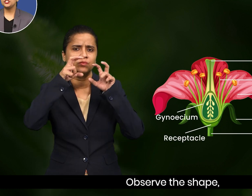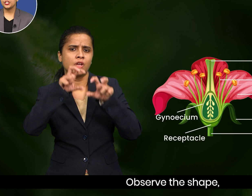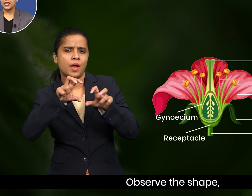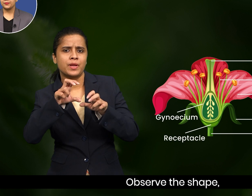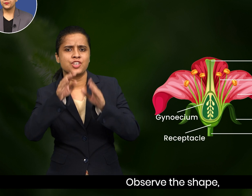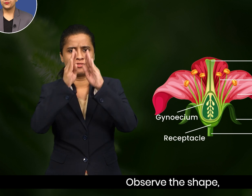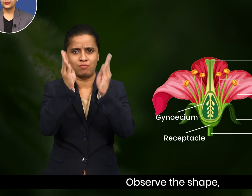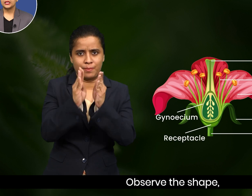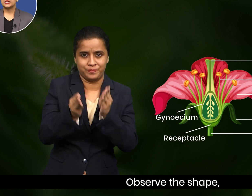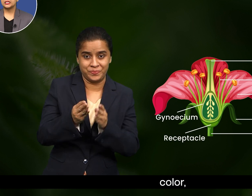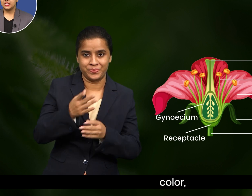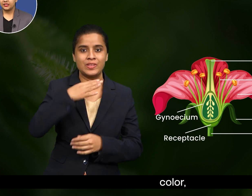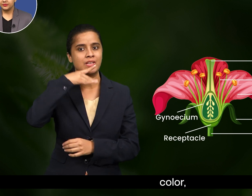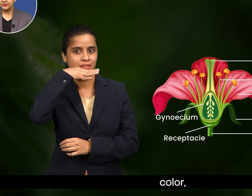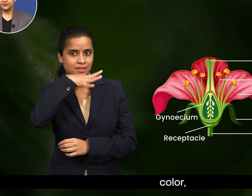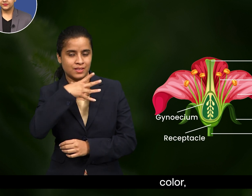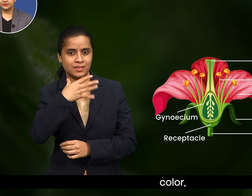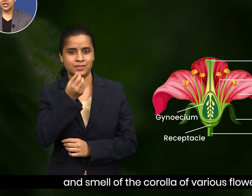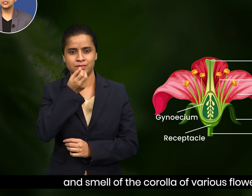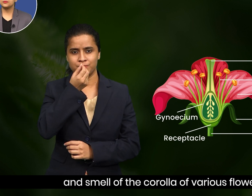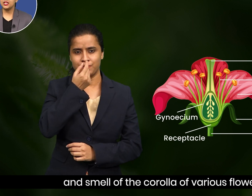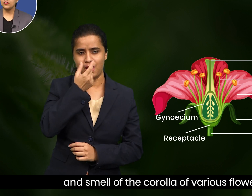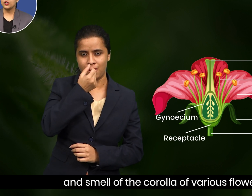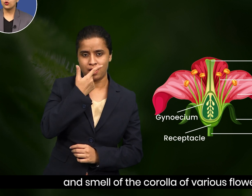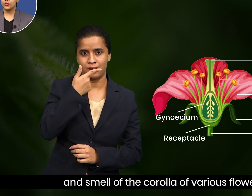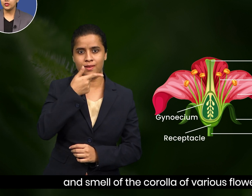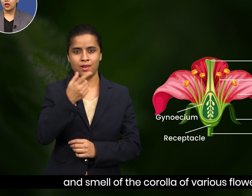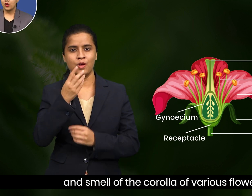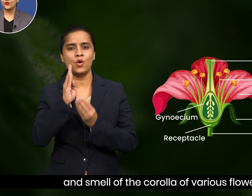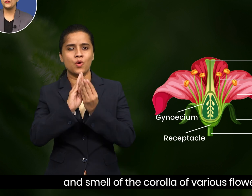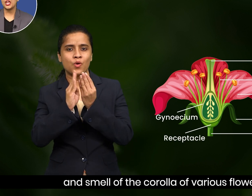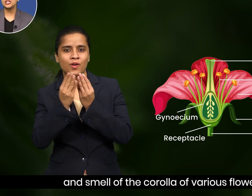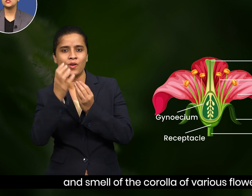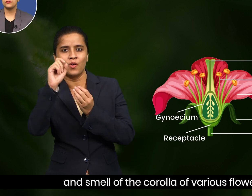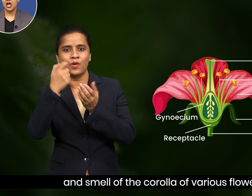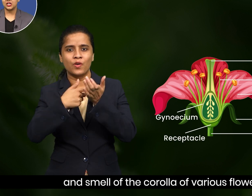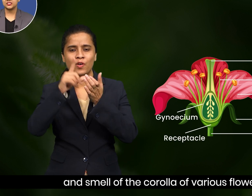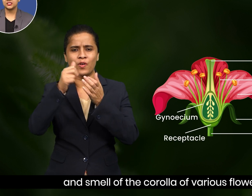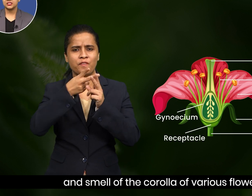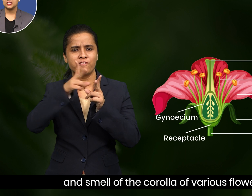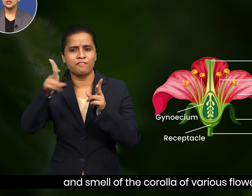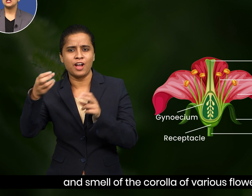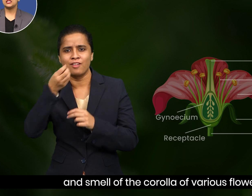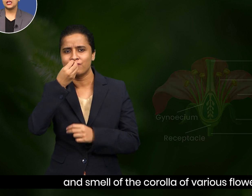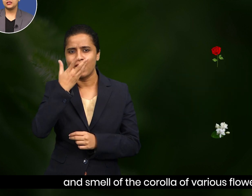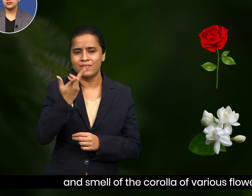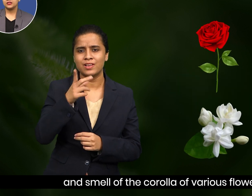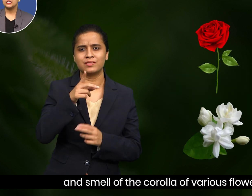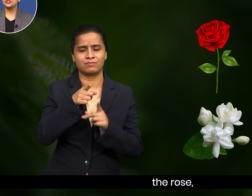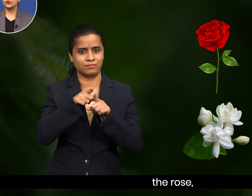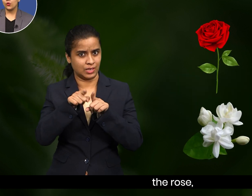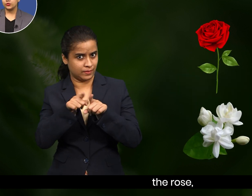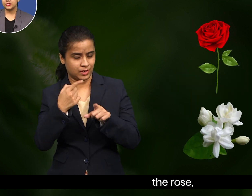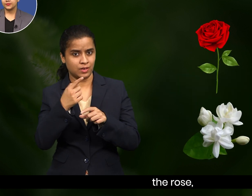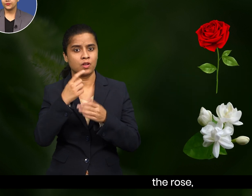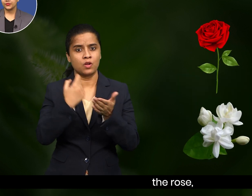Observe the shape, color, and smell of the corolla of various flowers like